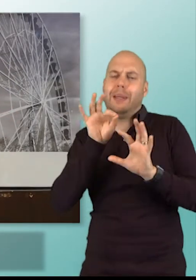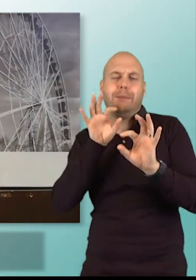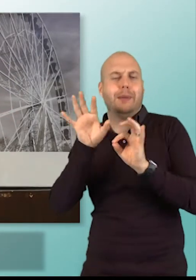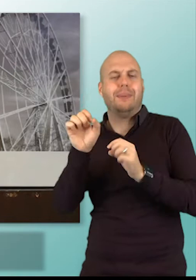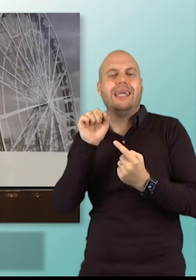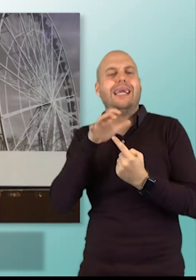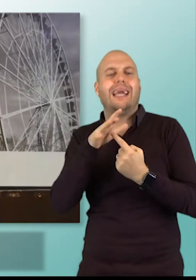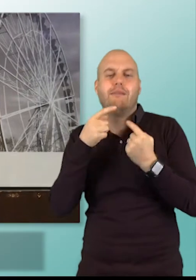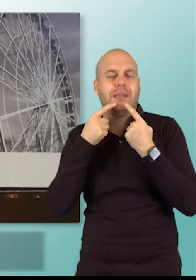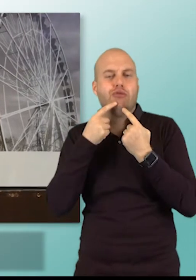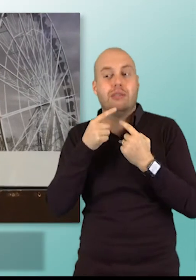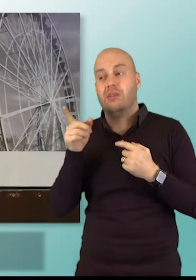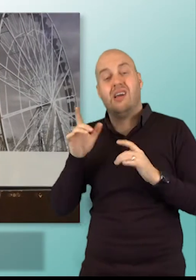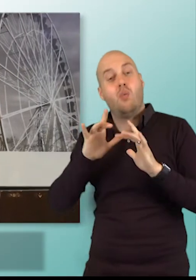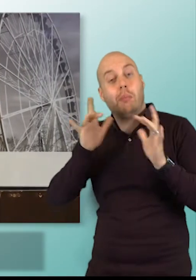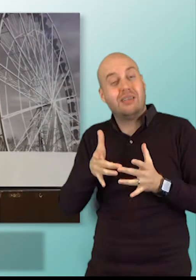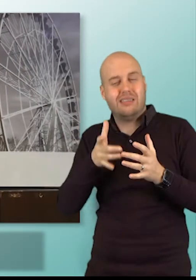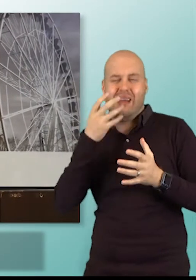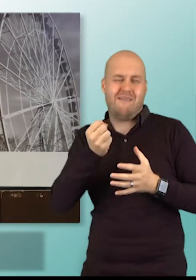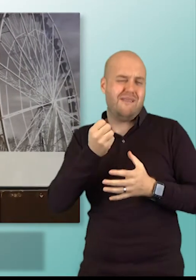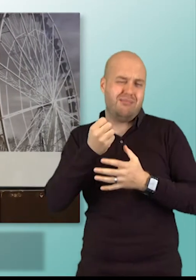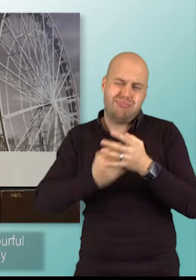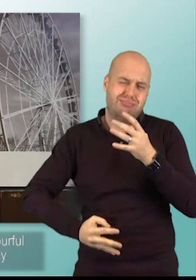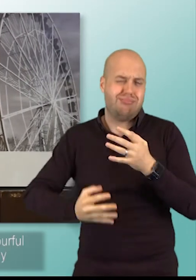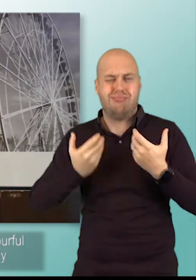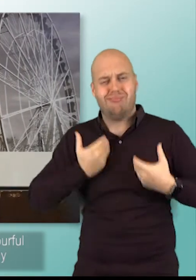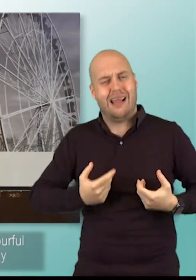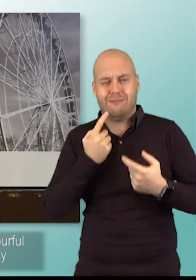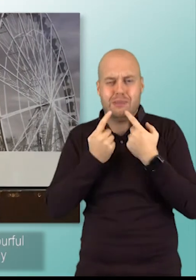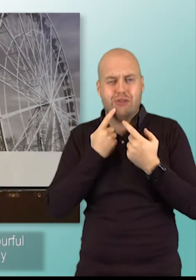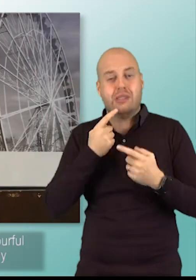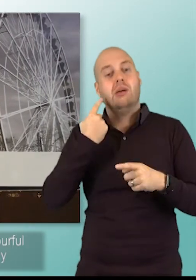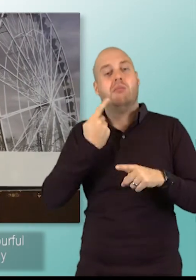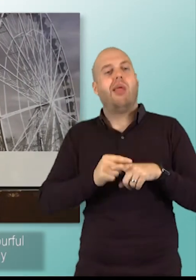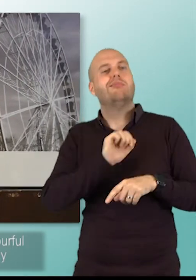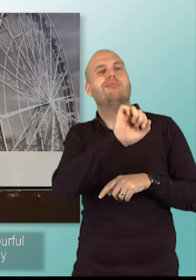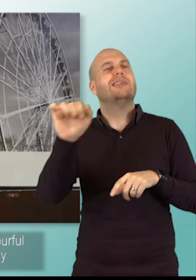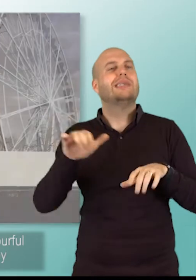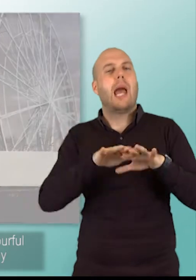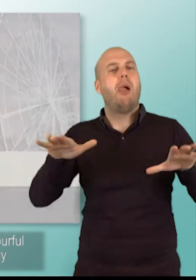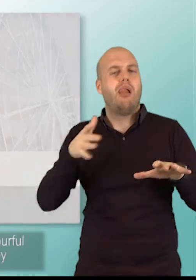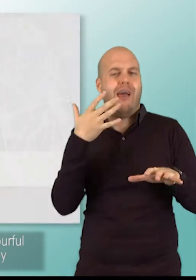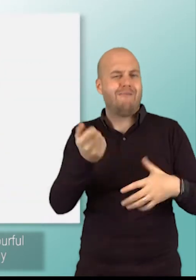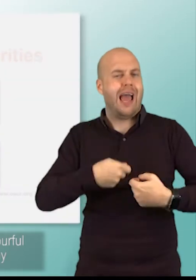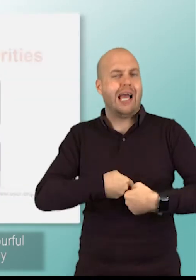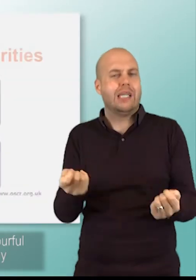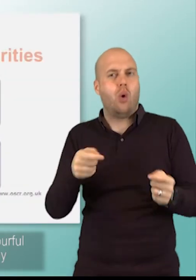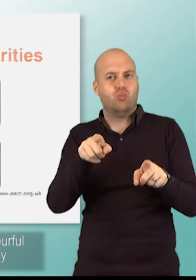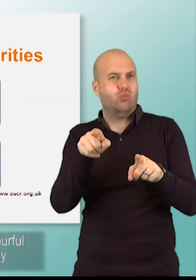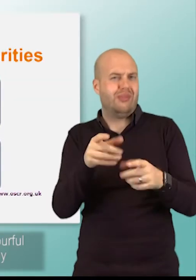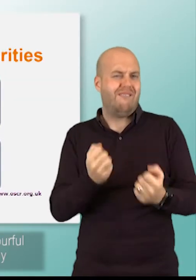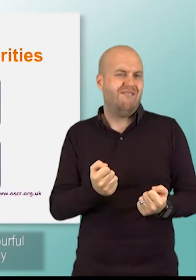interested, please go to the website, delve into the details. You've also got some of the information on that colourful handout on